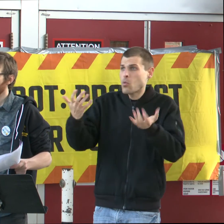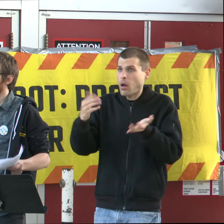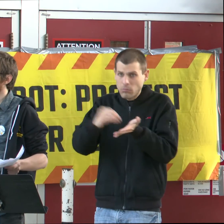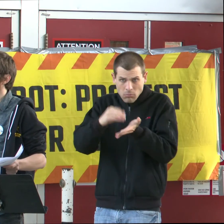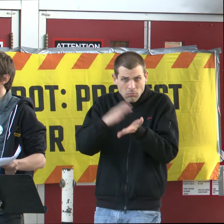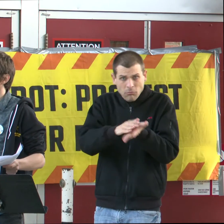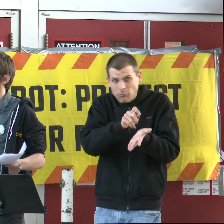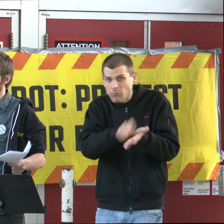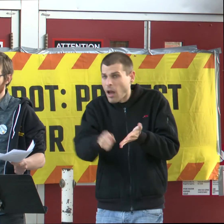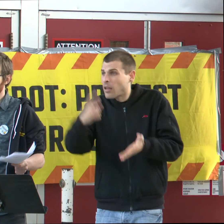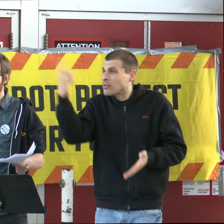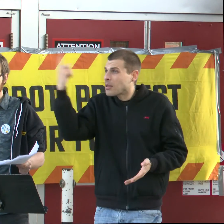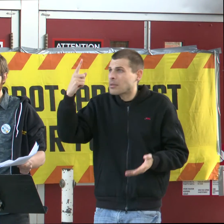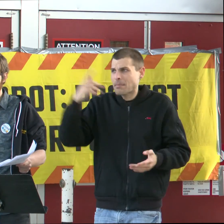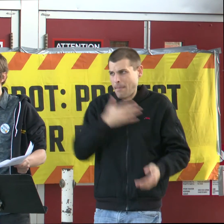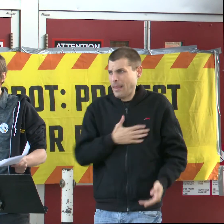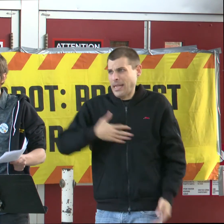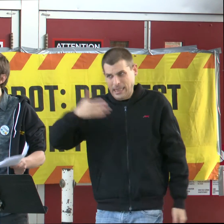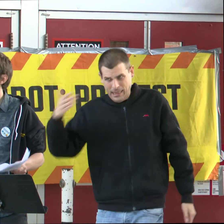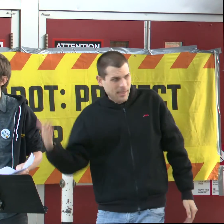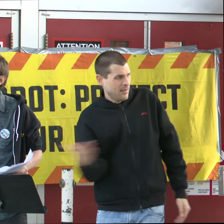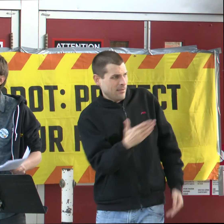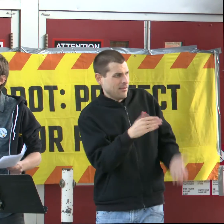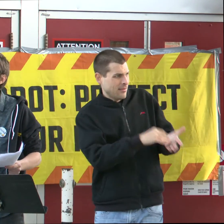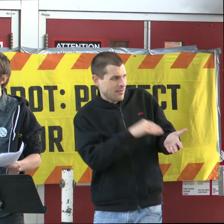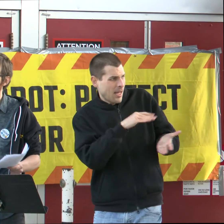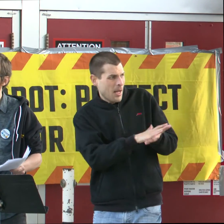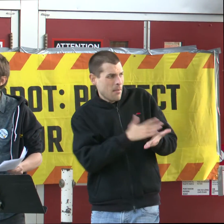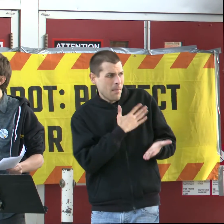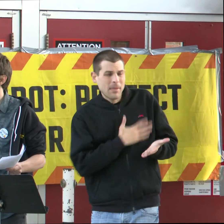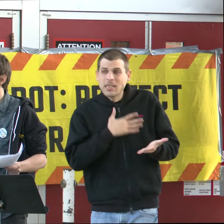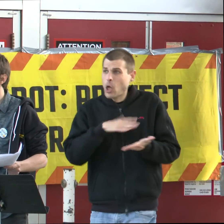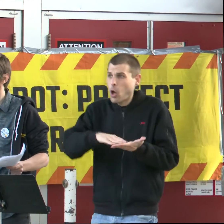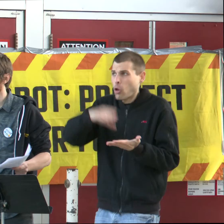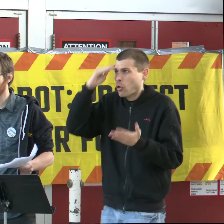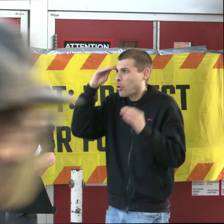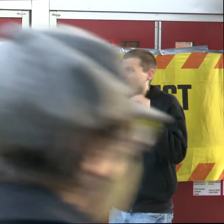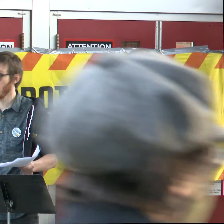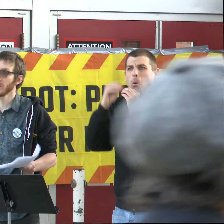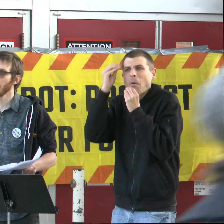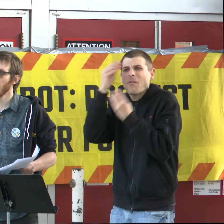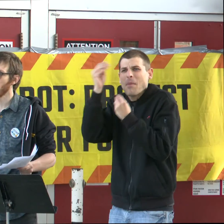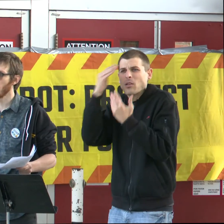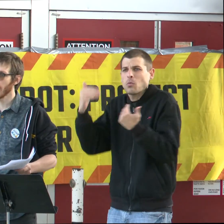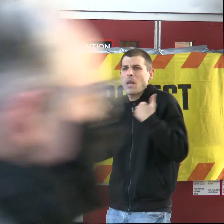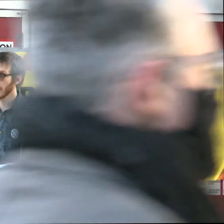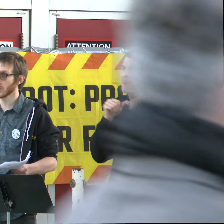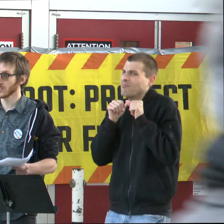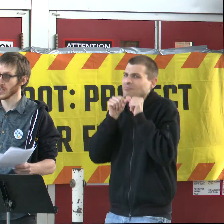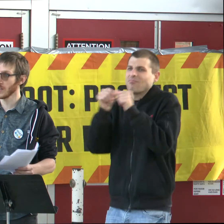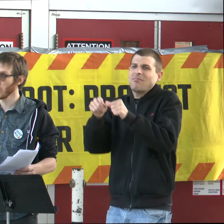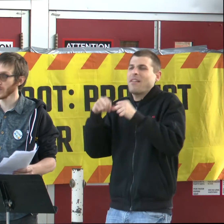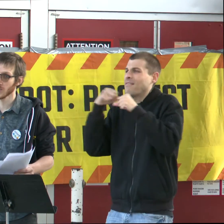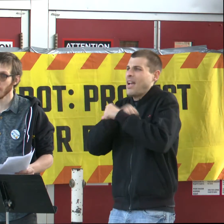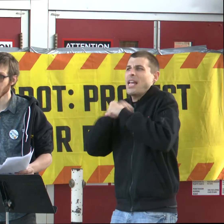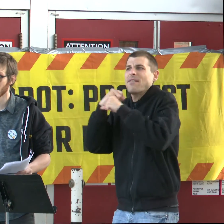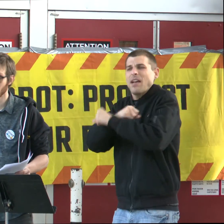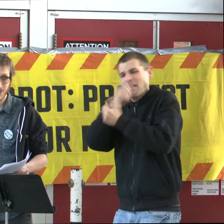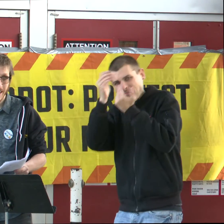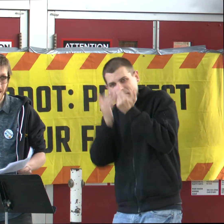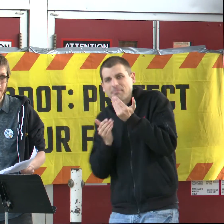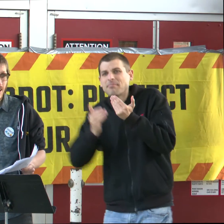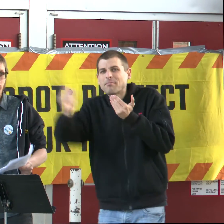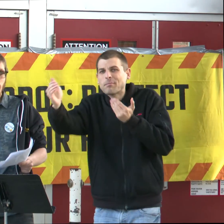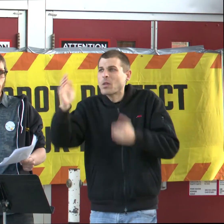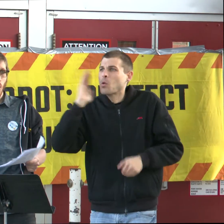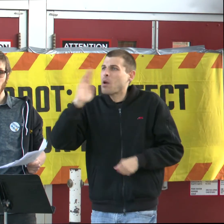today, please sign up to learn more about No More Freeways. We will be continuing to fight freeway expansions in the weeks and months and